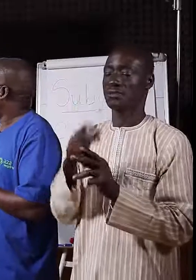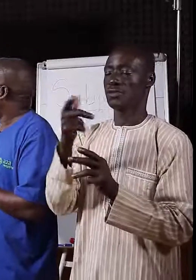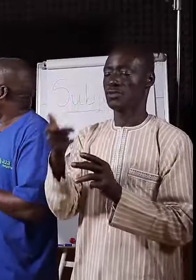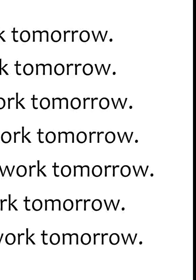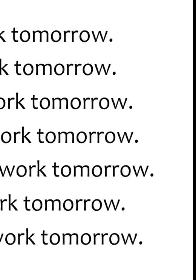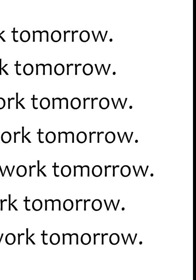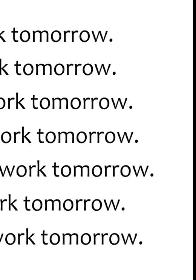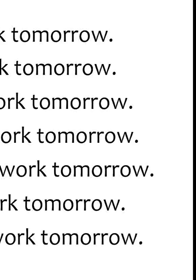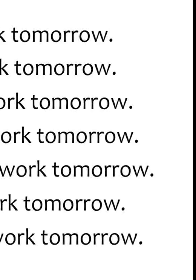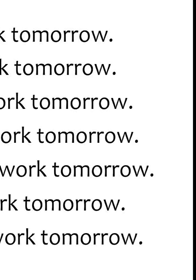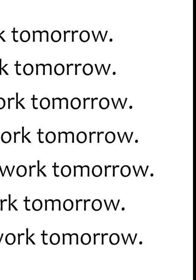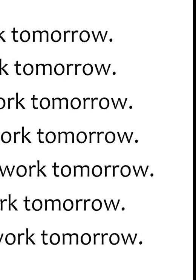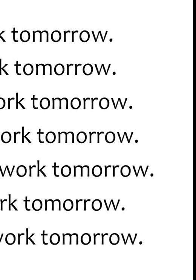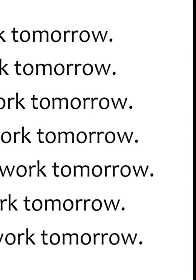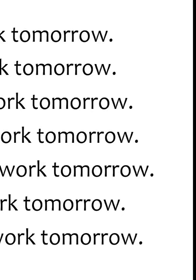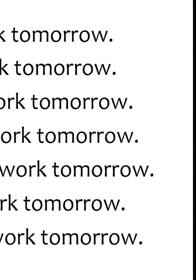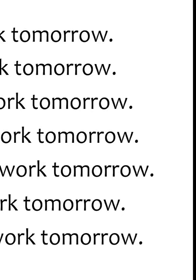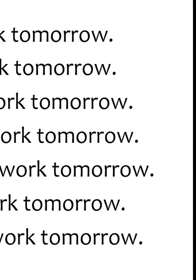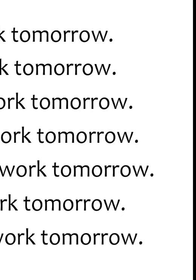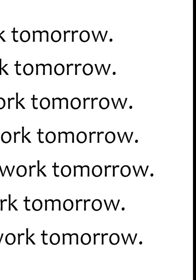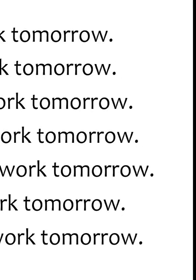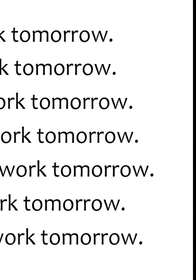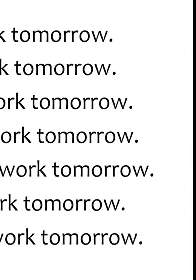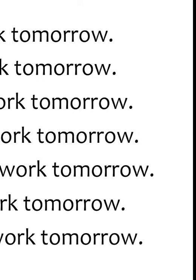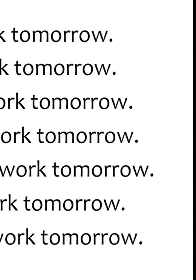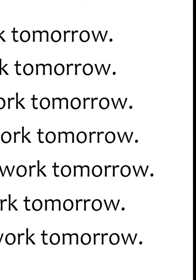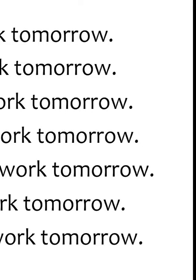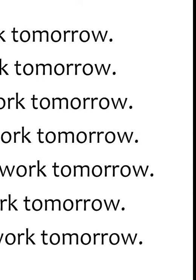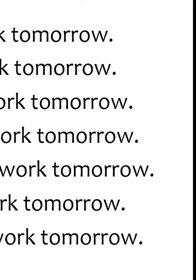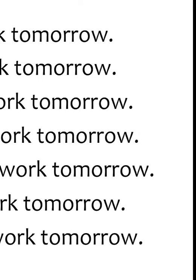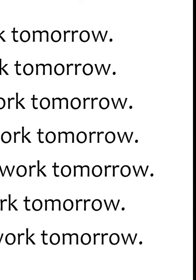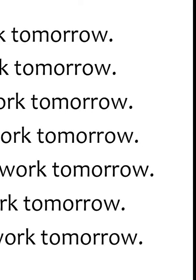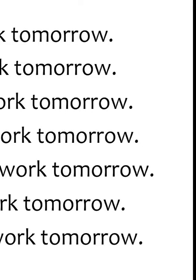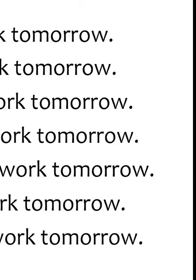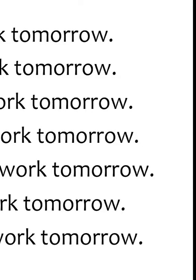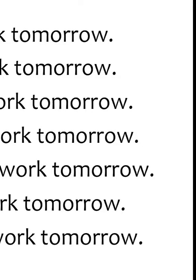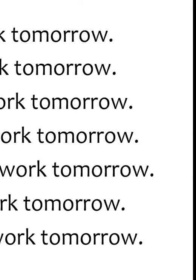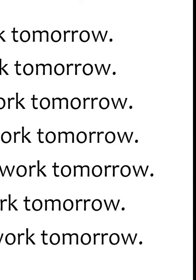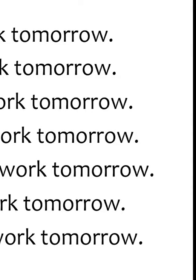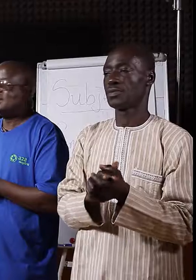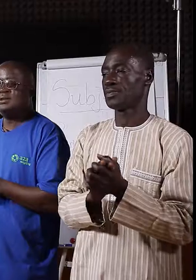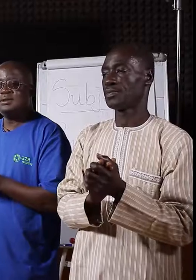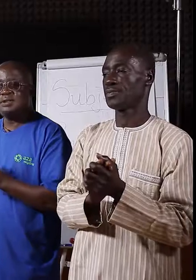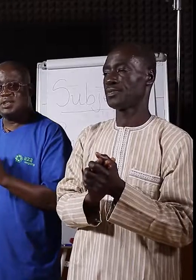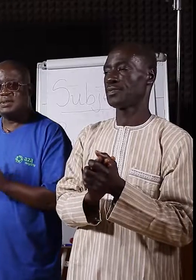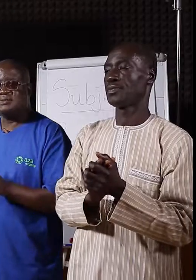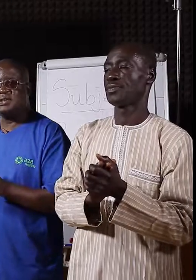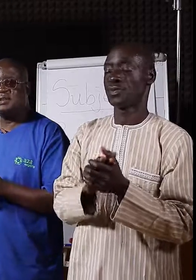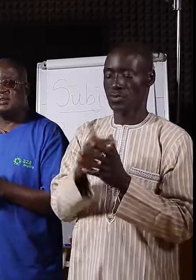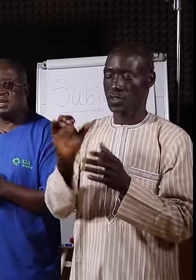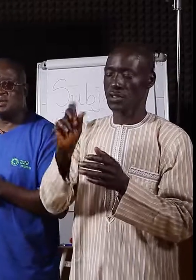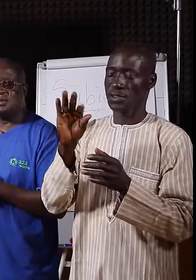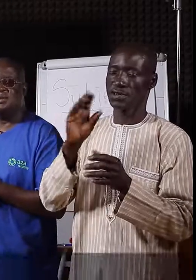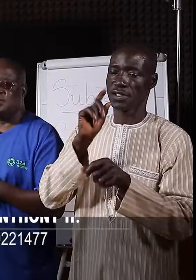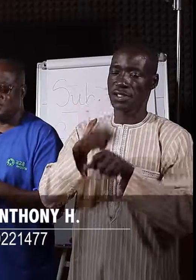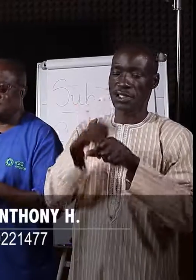28. Tom is going to do the work tomorrow. Tom is going to do the work tomorrow. The specific time